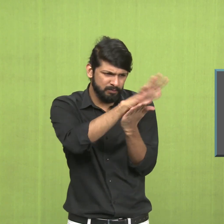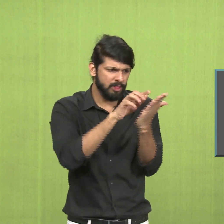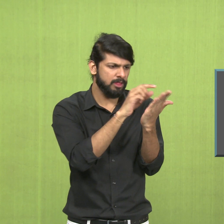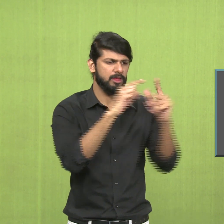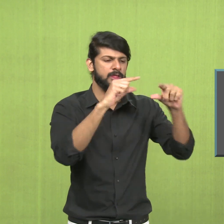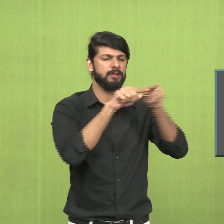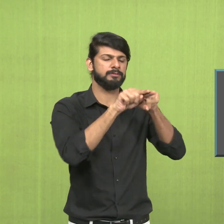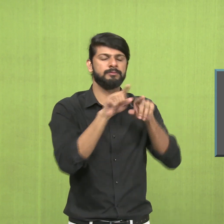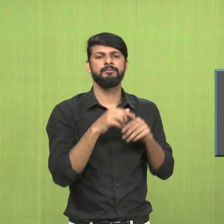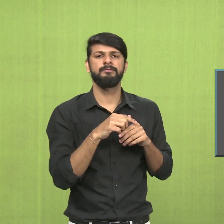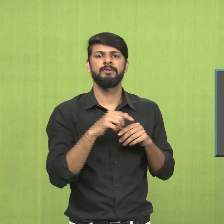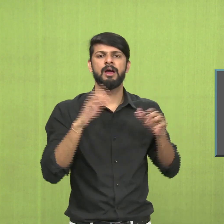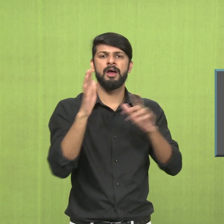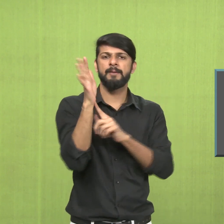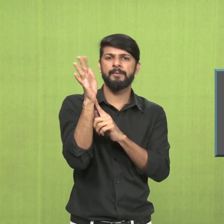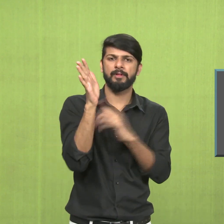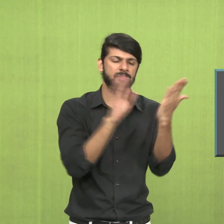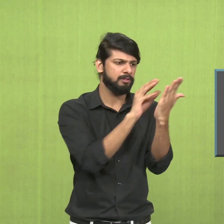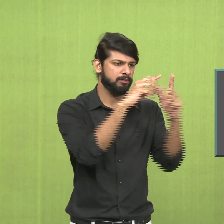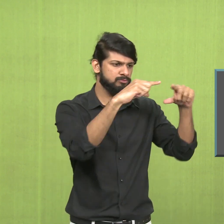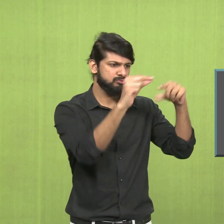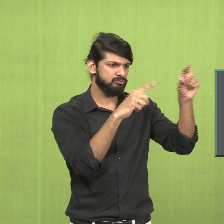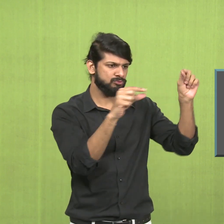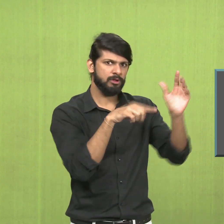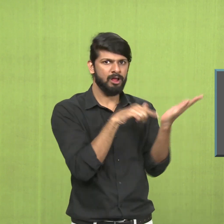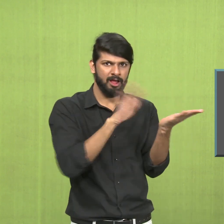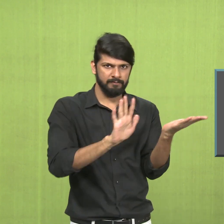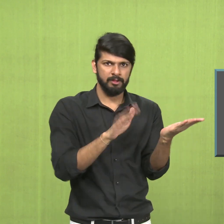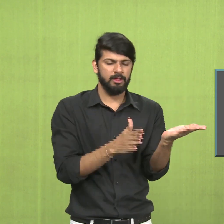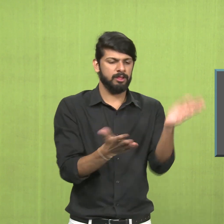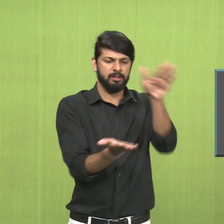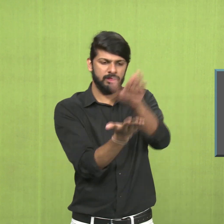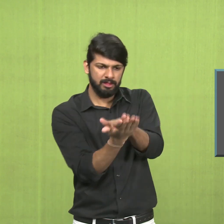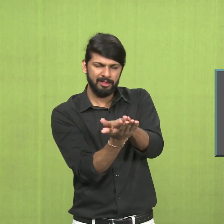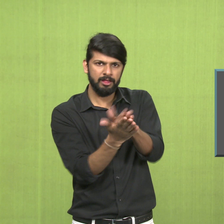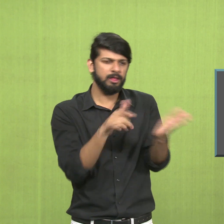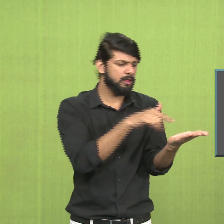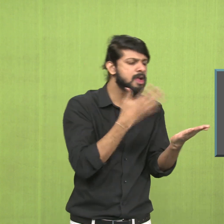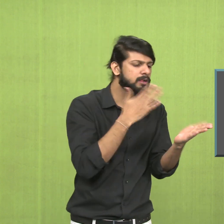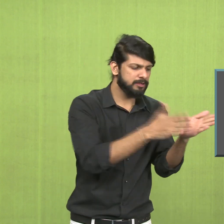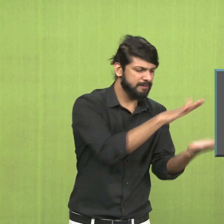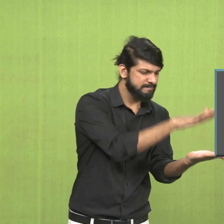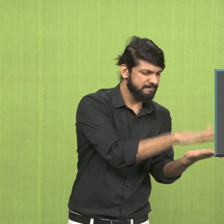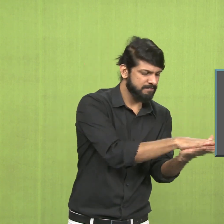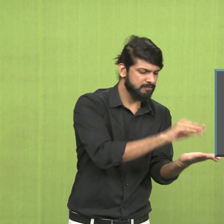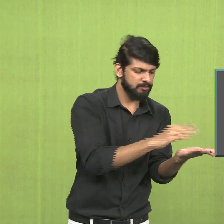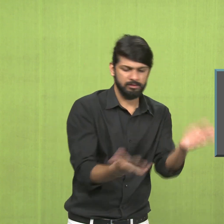have the plain lino sheet and then you start making a tree, for example, on it, and you press